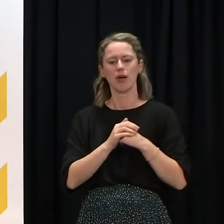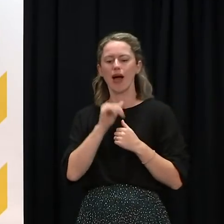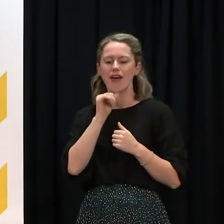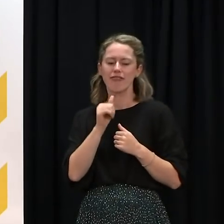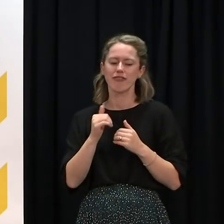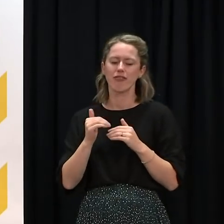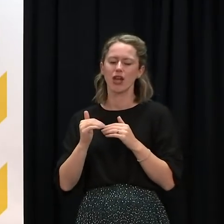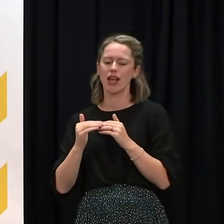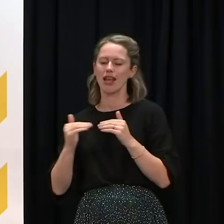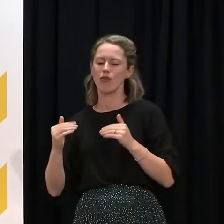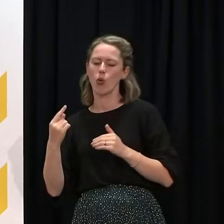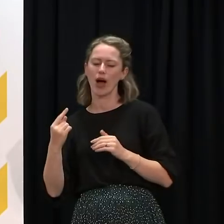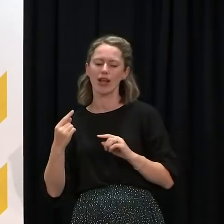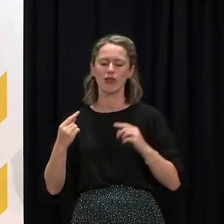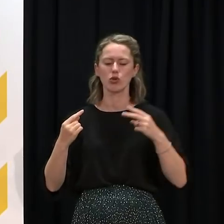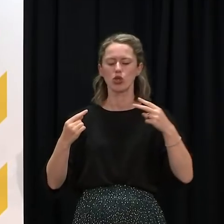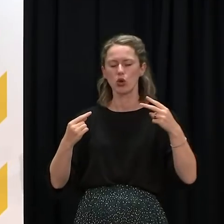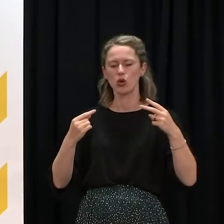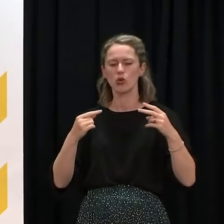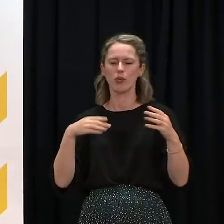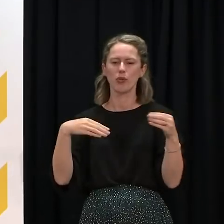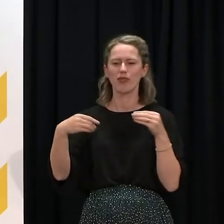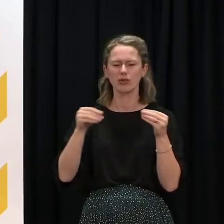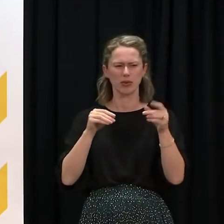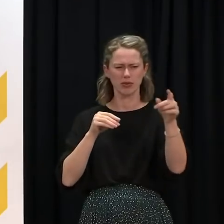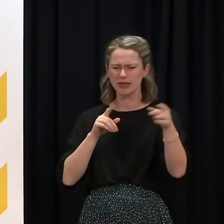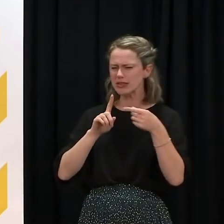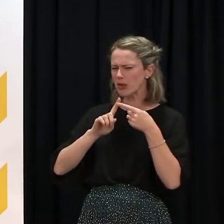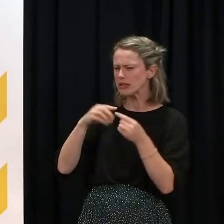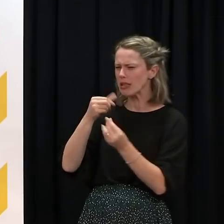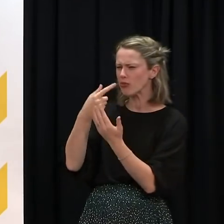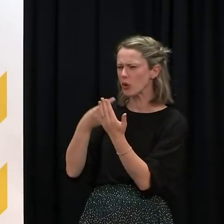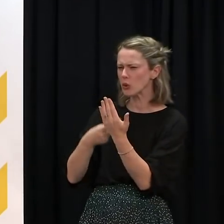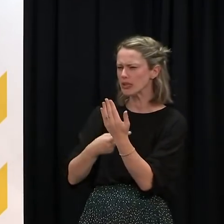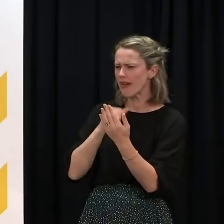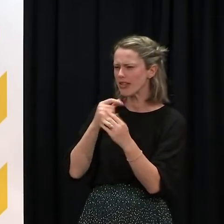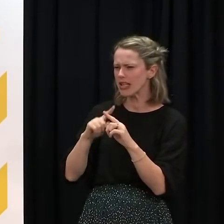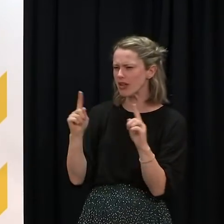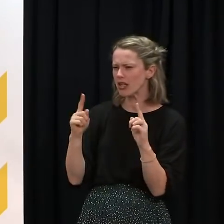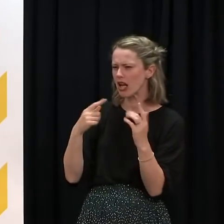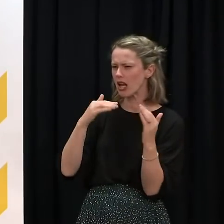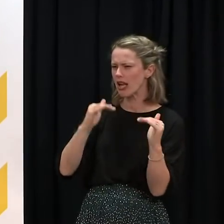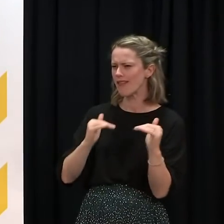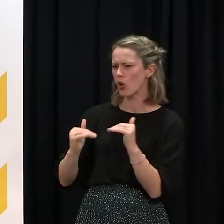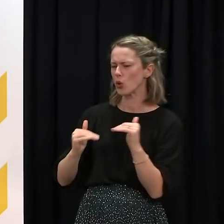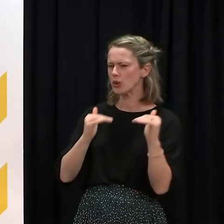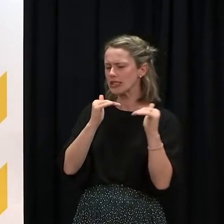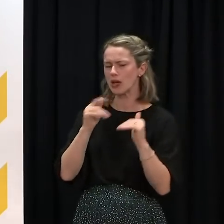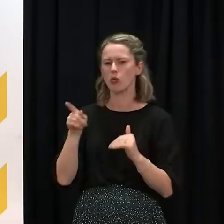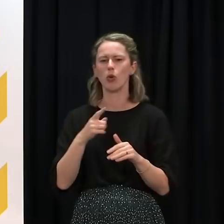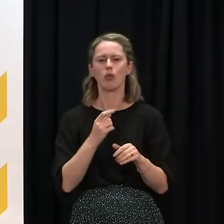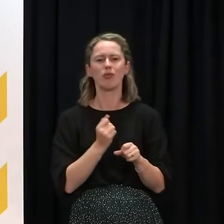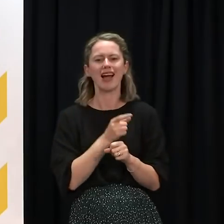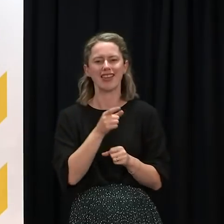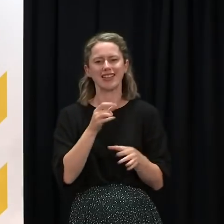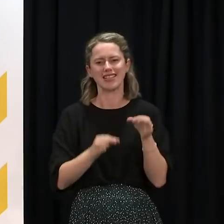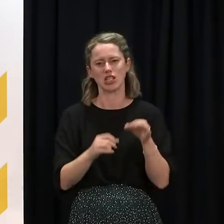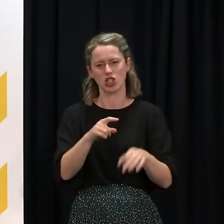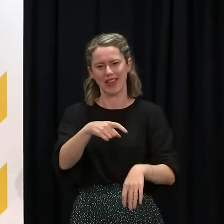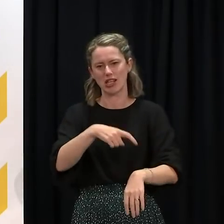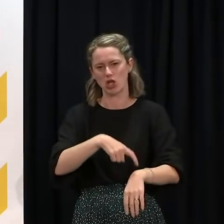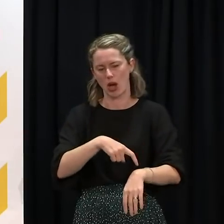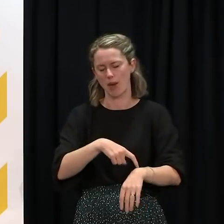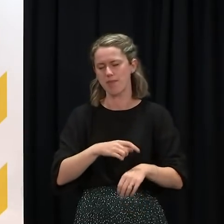level 1, 2 boundary, for example. There'll be something in place, though, with this, given the different alert levels? Look, we make those decisions at the time,